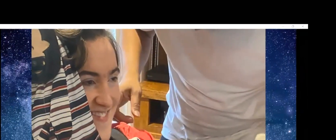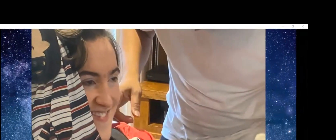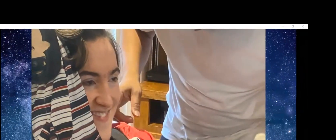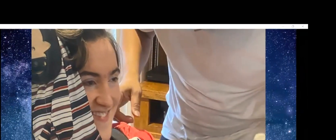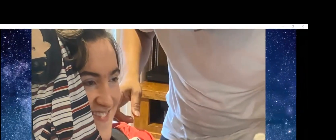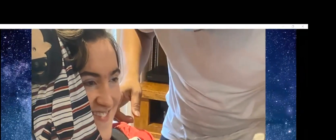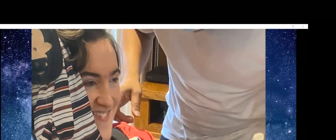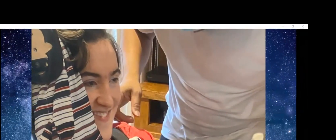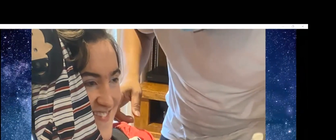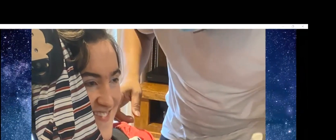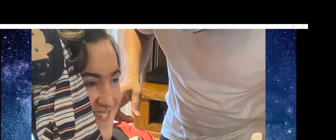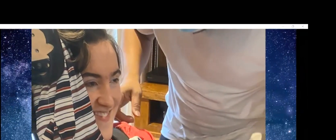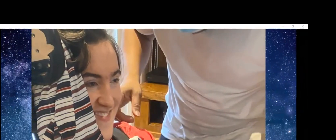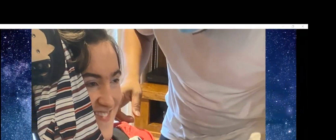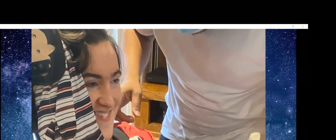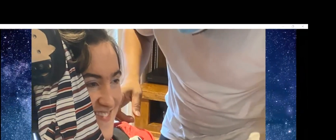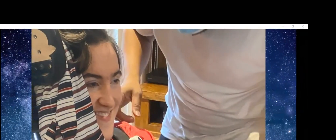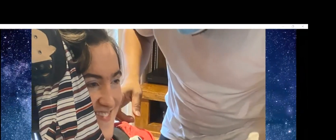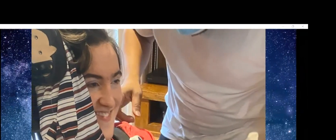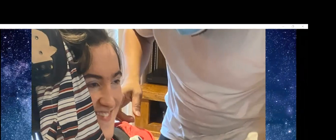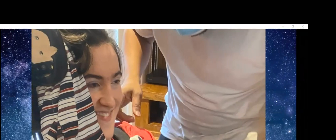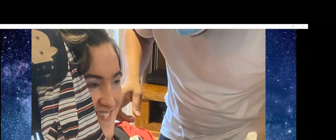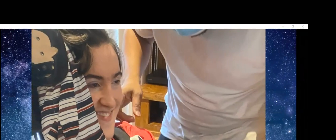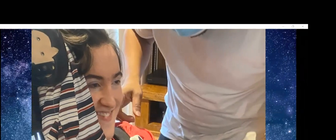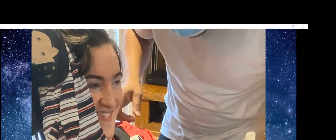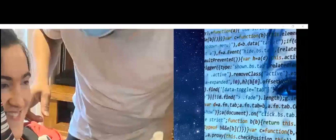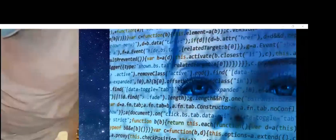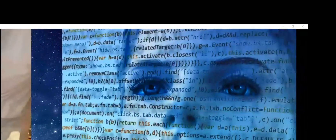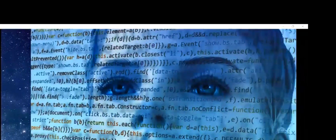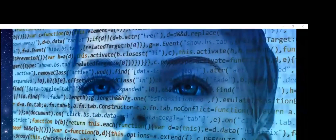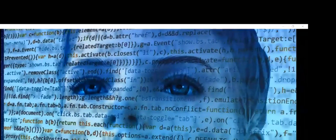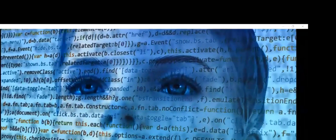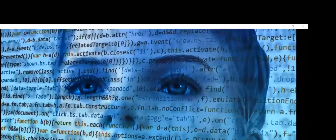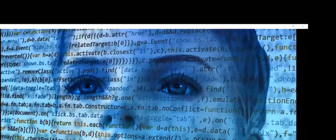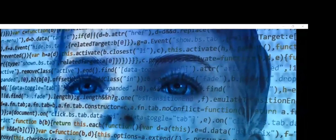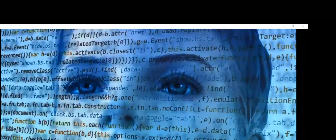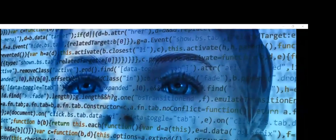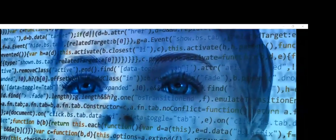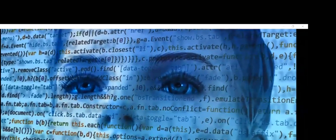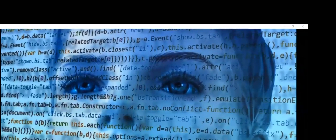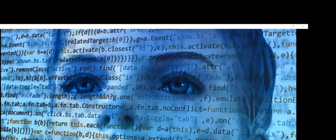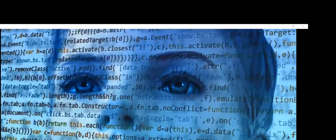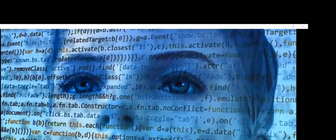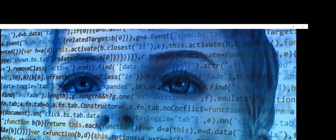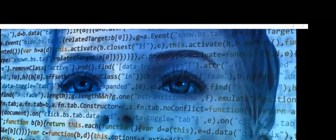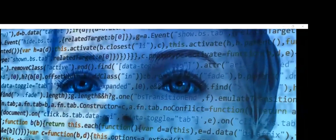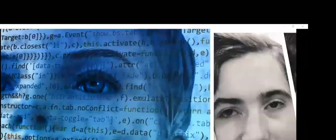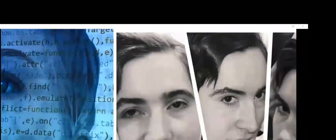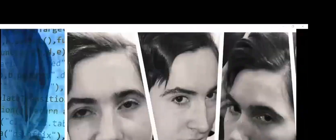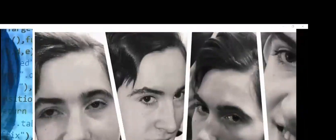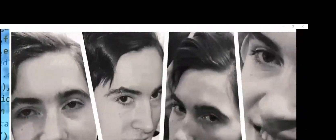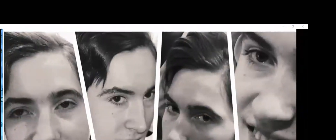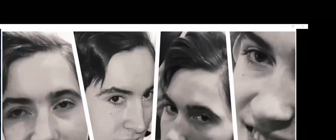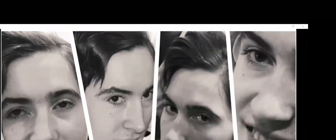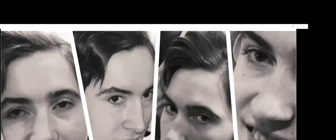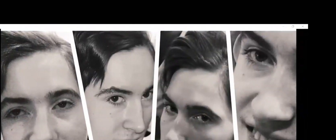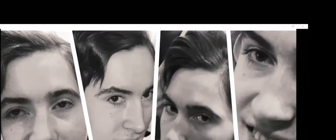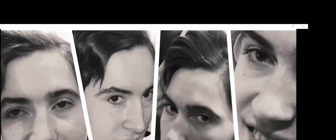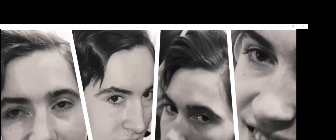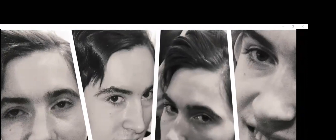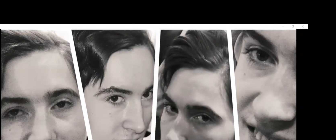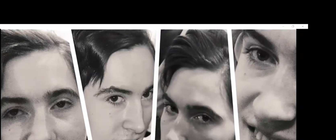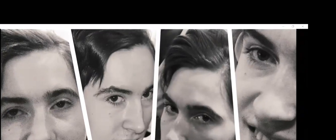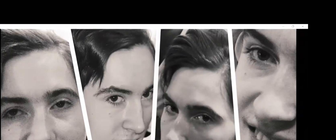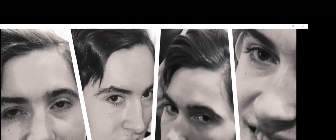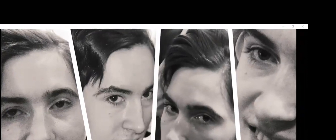have challenges with my mobility, and I am not able to use my voice to speak. I am very intelligent. Just like you, I have opinions on